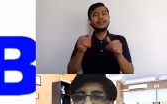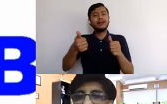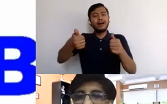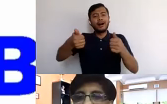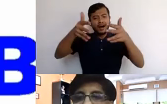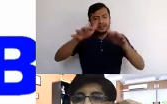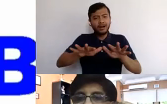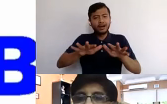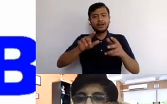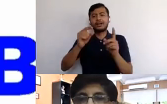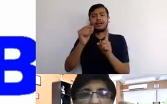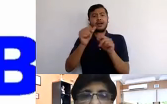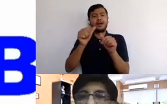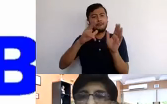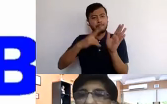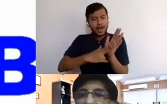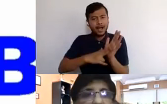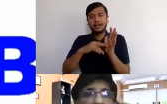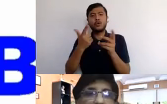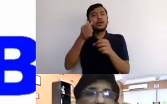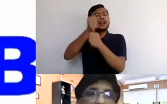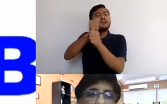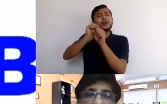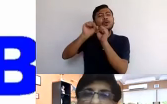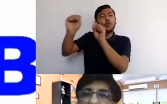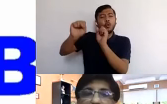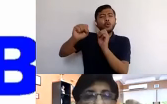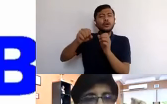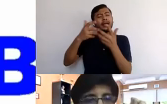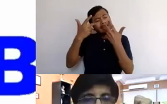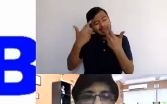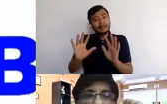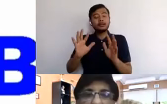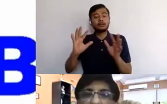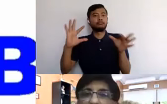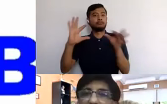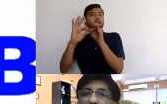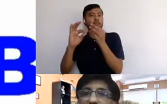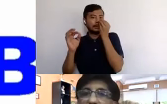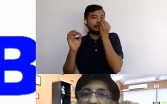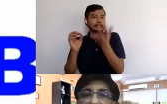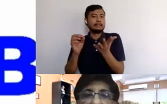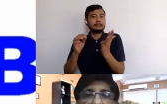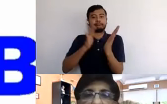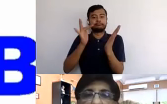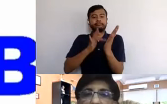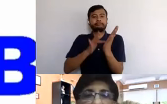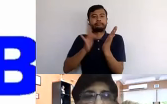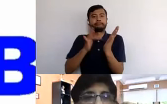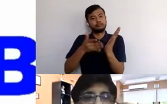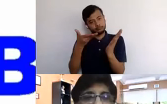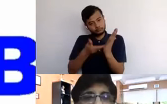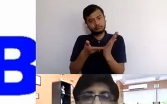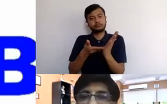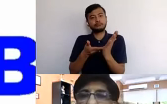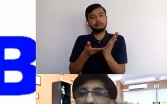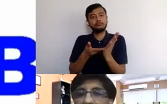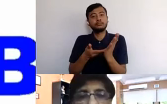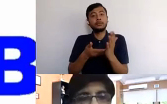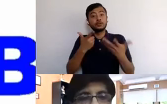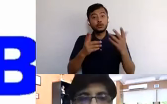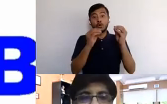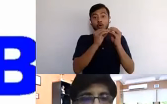citizen of the country. The convergence would help in effective maintenance and utilization of BharatNets